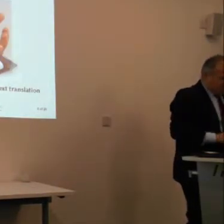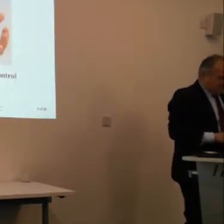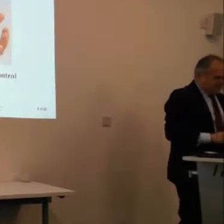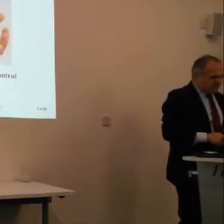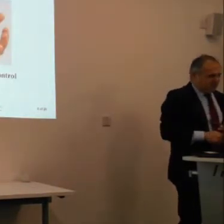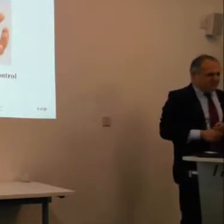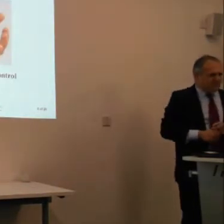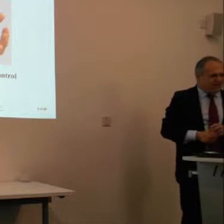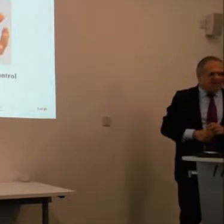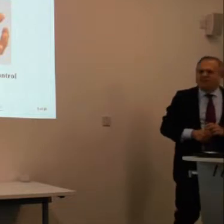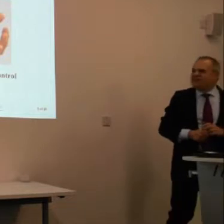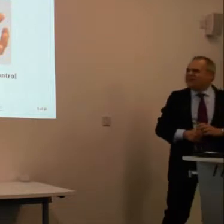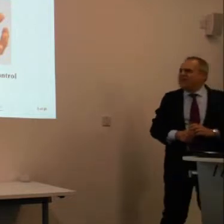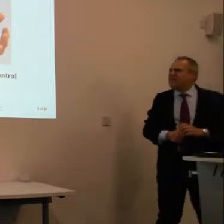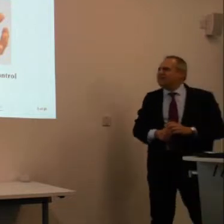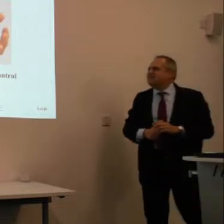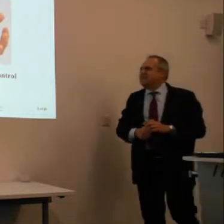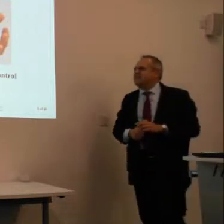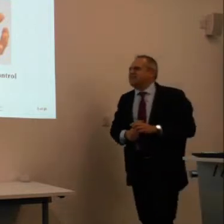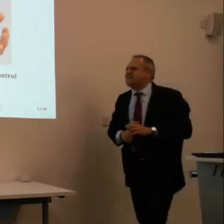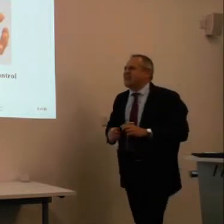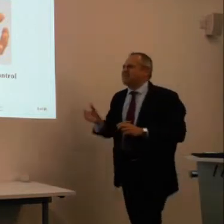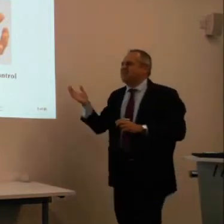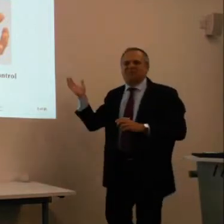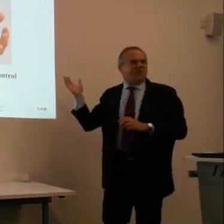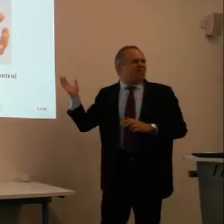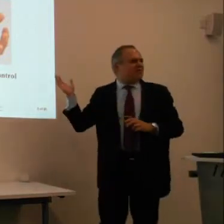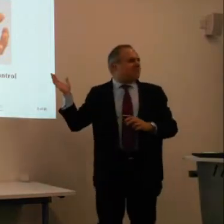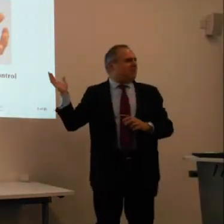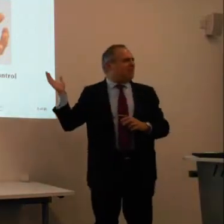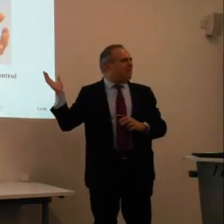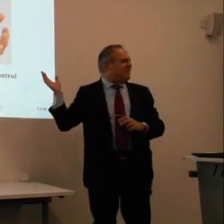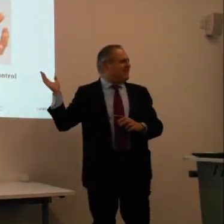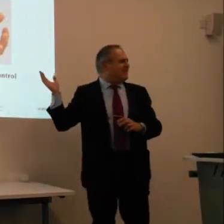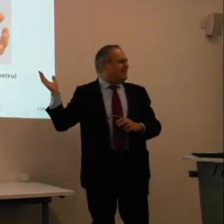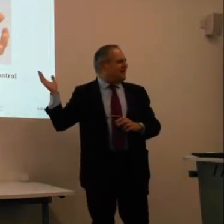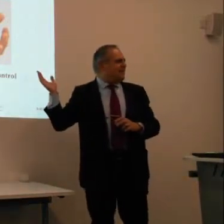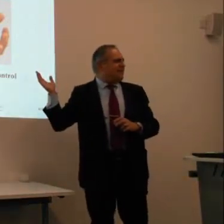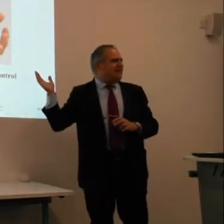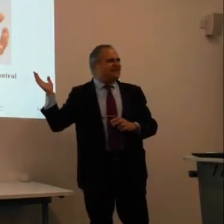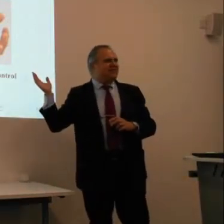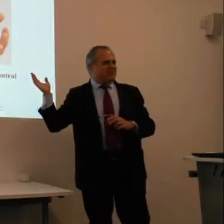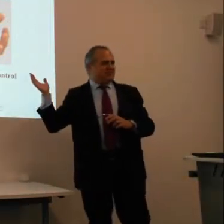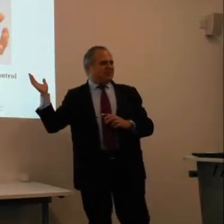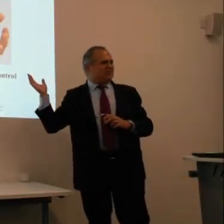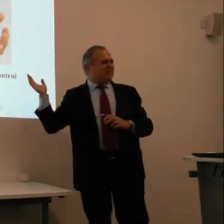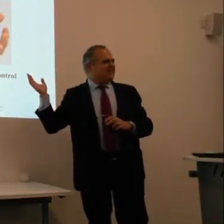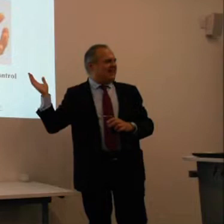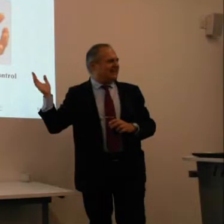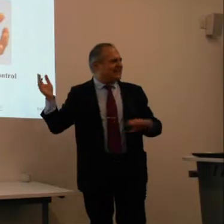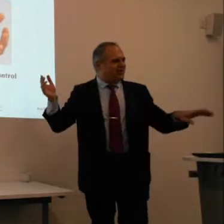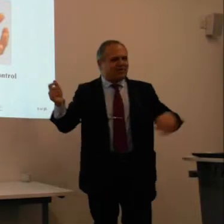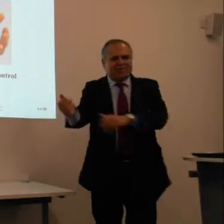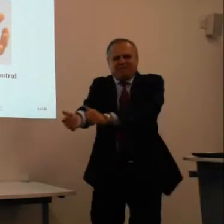quite expensive now another typical example what about this well ingenious but again sorry